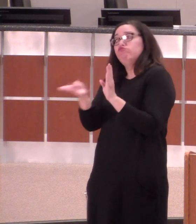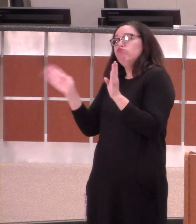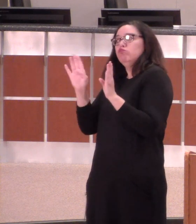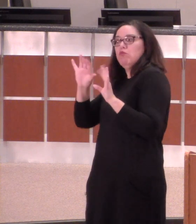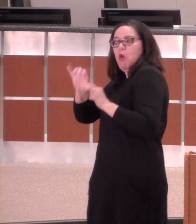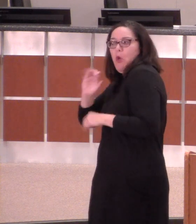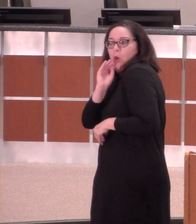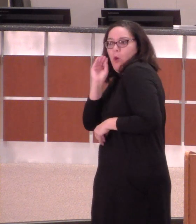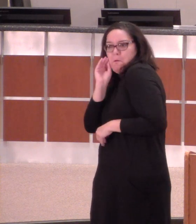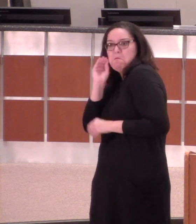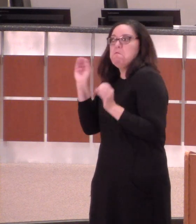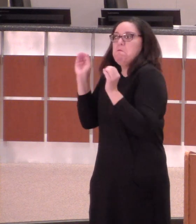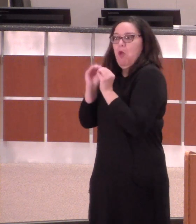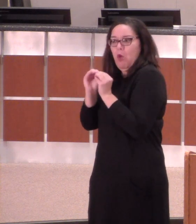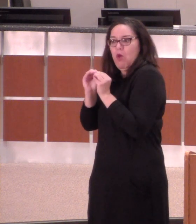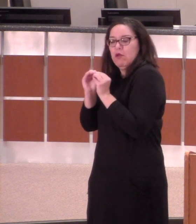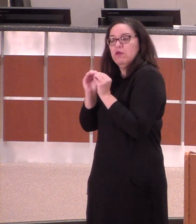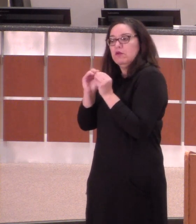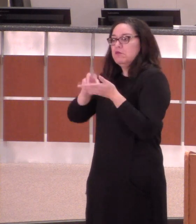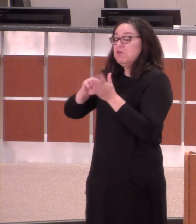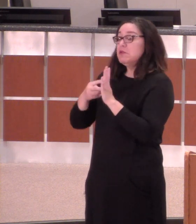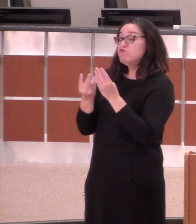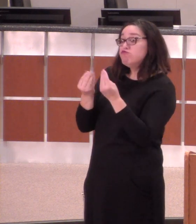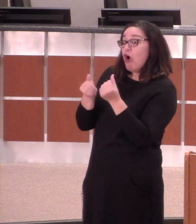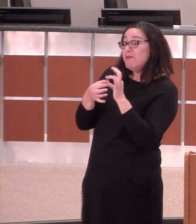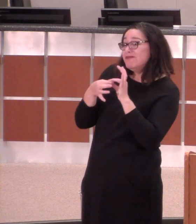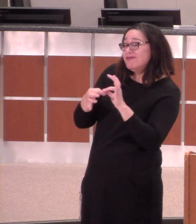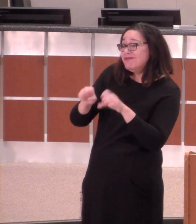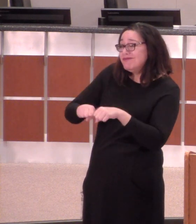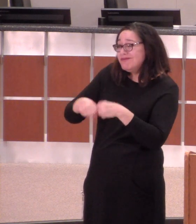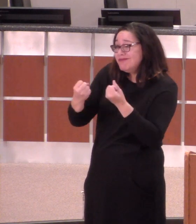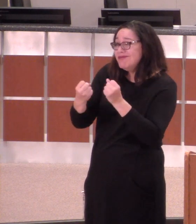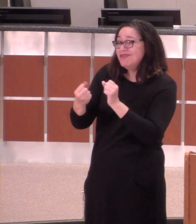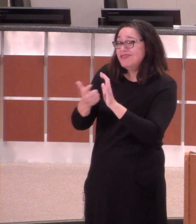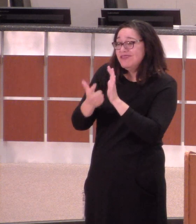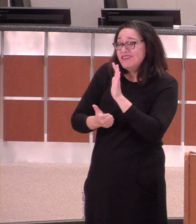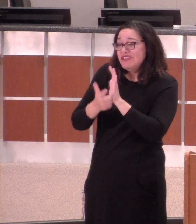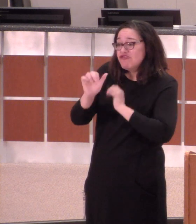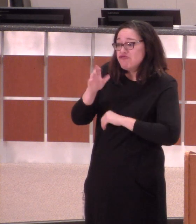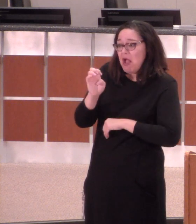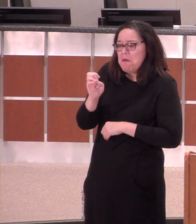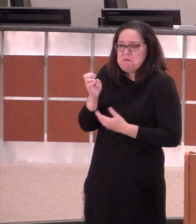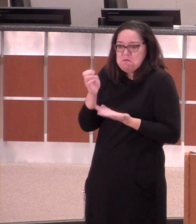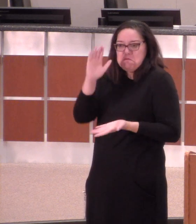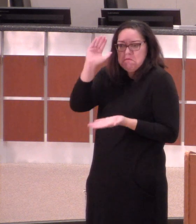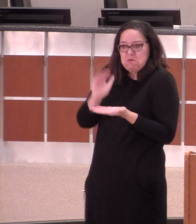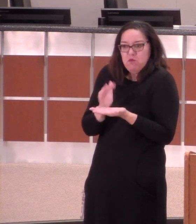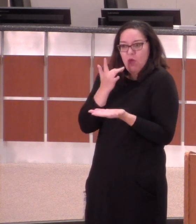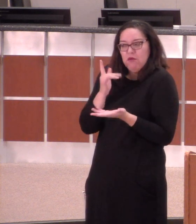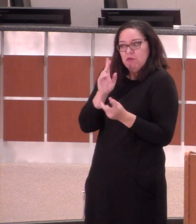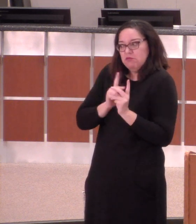down, because if you're home, someone's not going to break into your house if they know you're home.